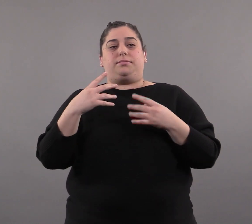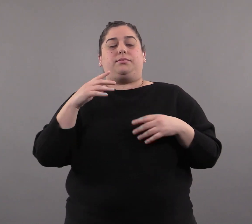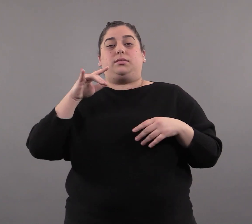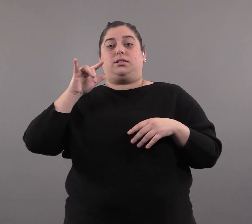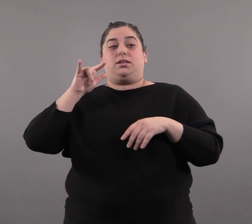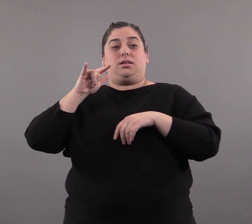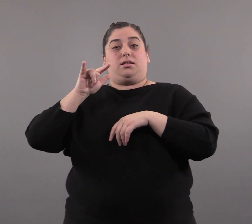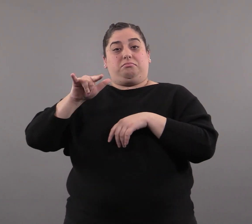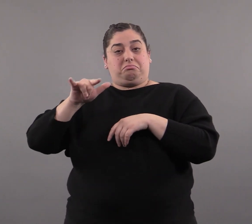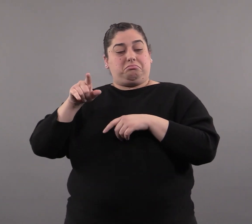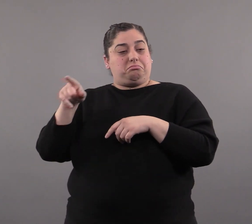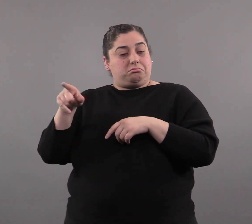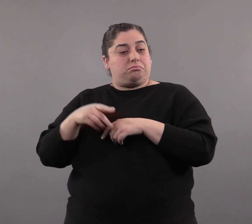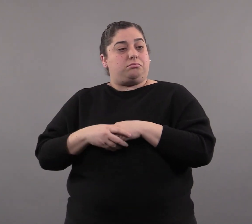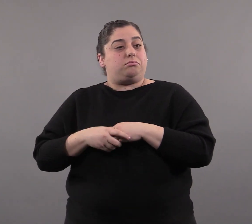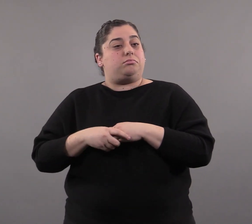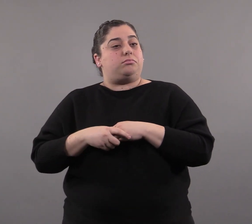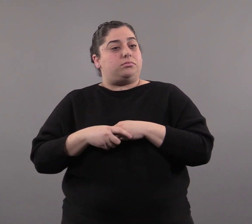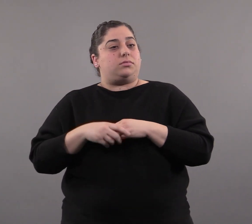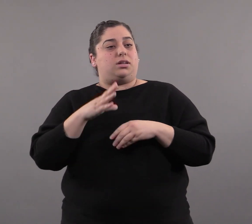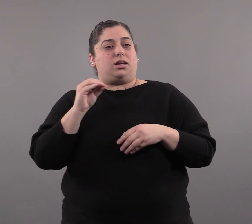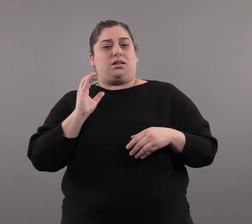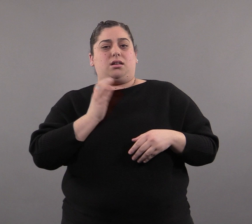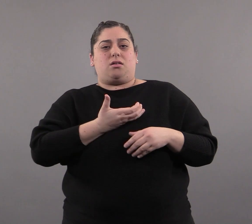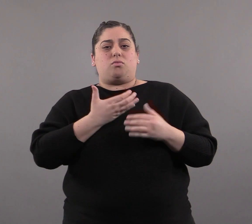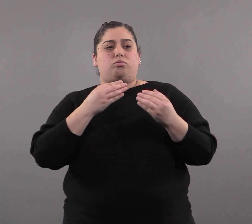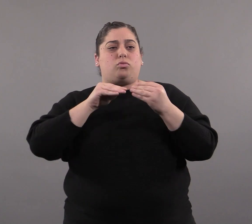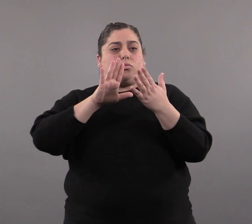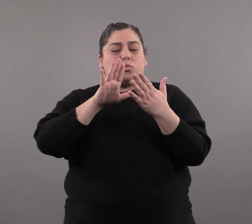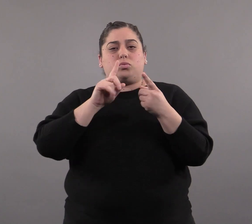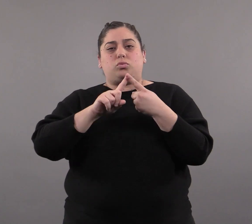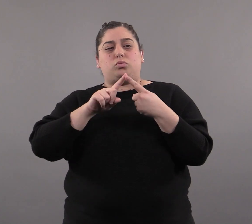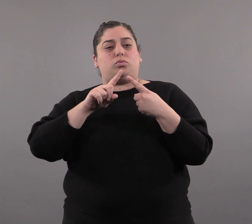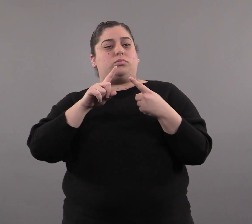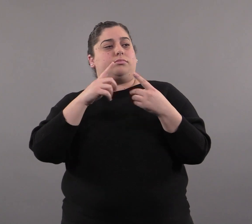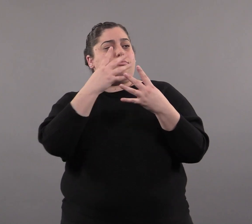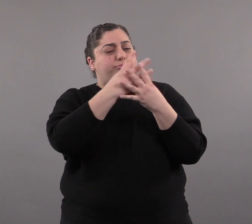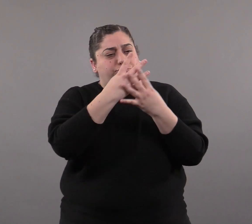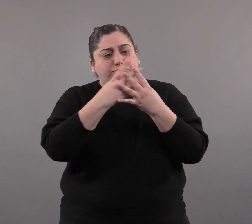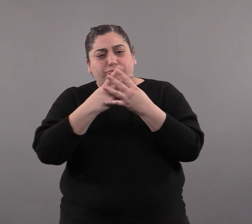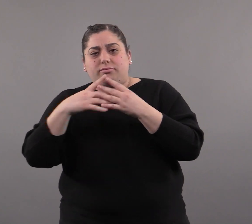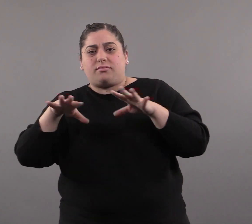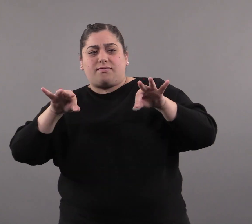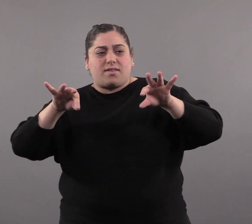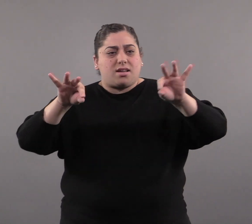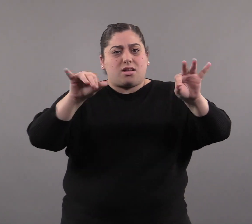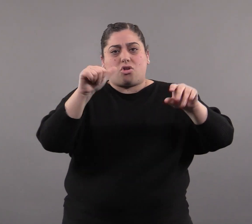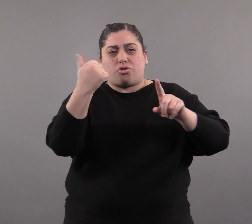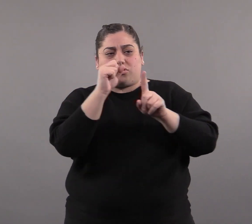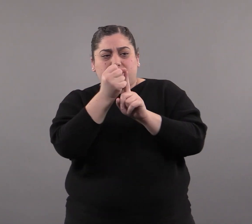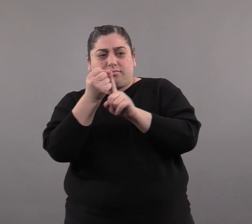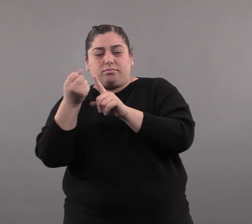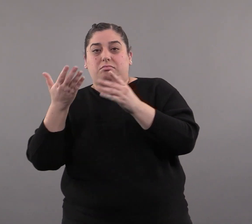of our approach as it relates to further investigating cases like this. Dr. McDonald. Sure. Again,